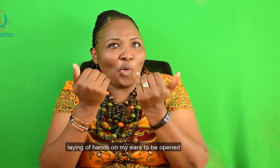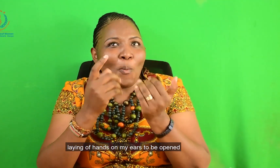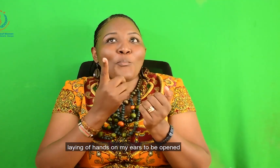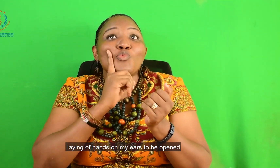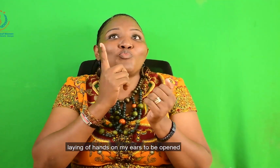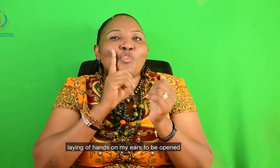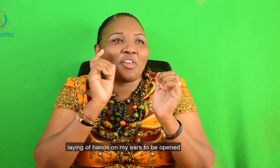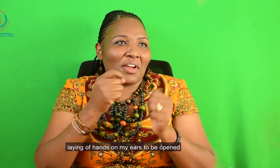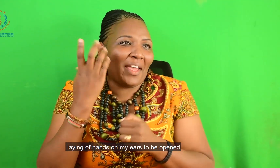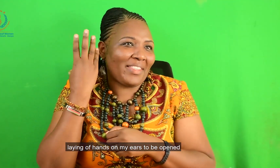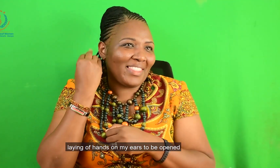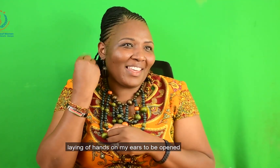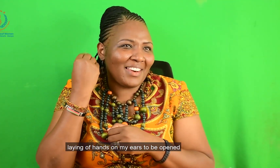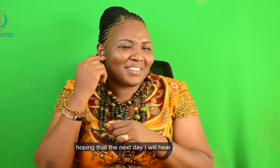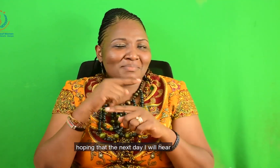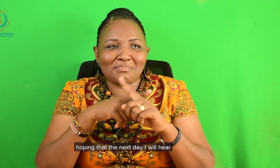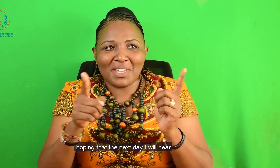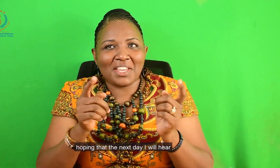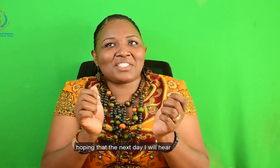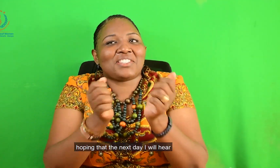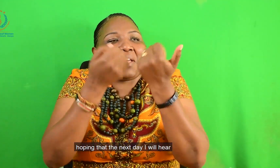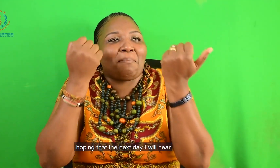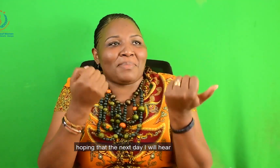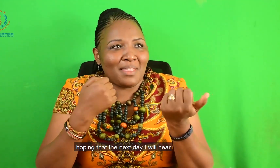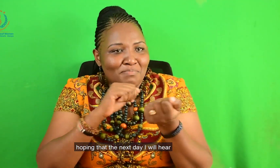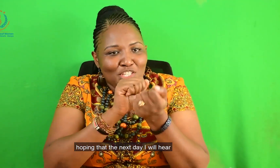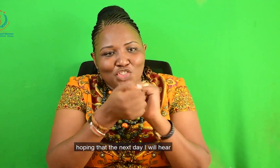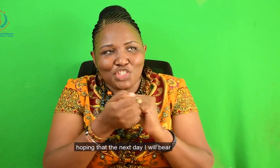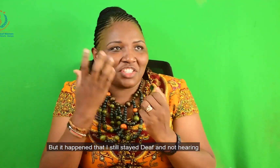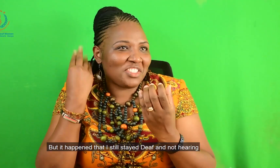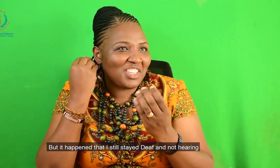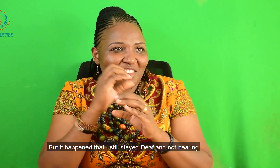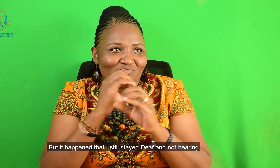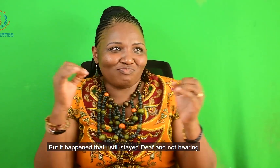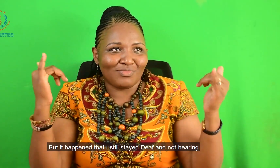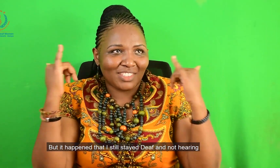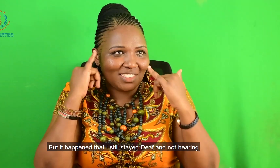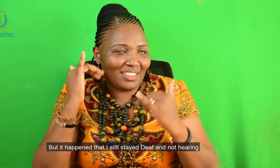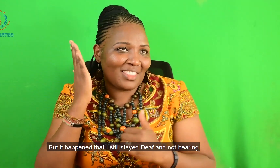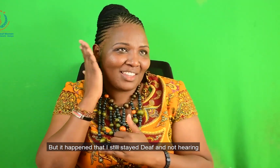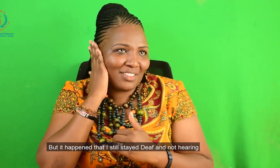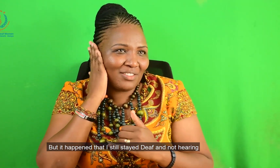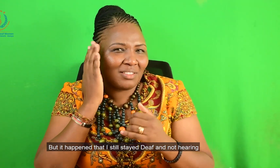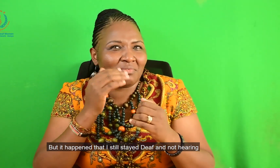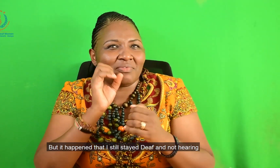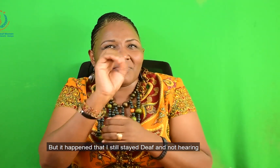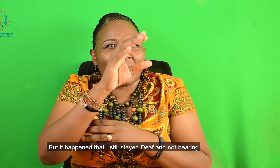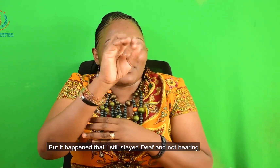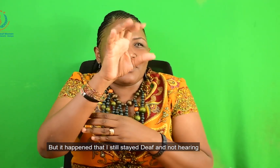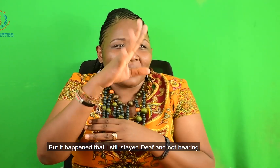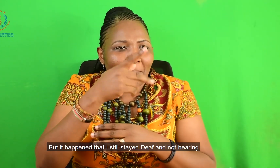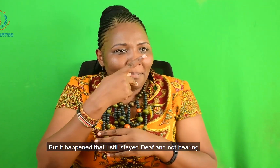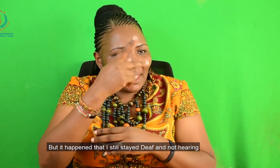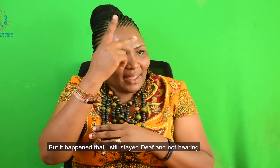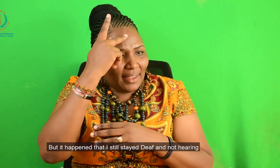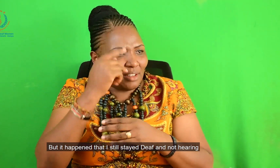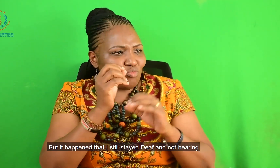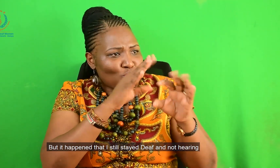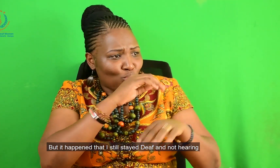my ears to be opened, hoping that the next day I will hear. But it happened that I still stayed deaf and not hearing.